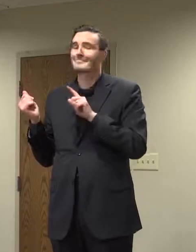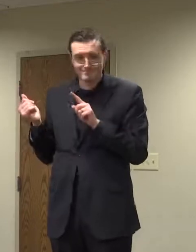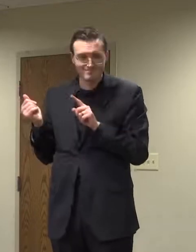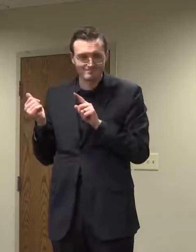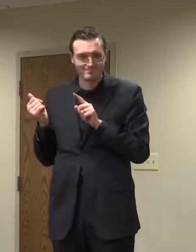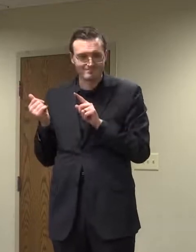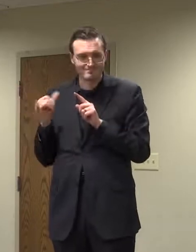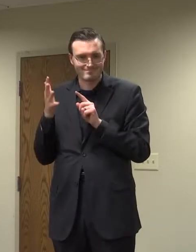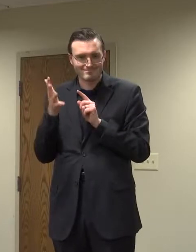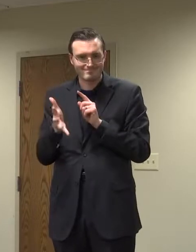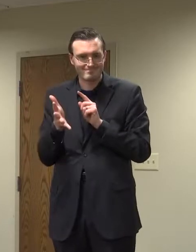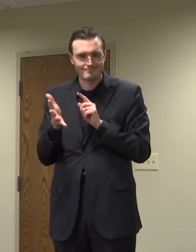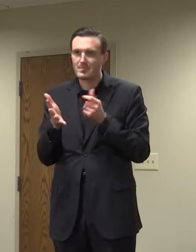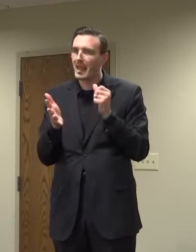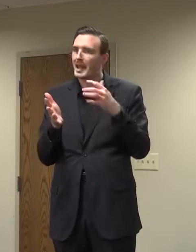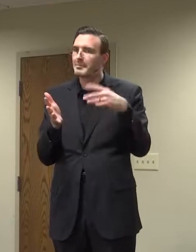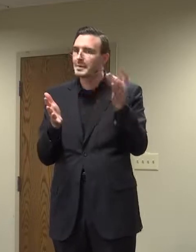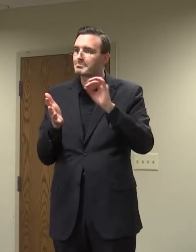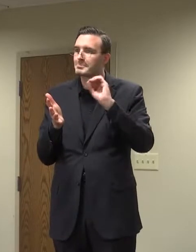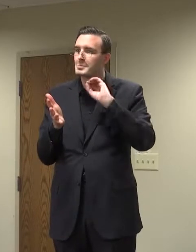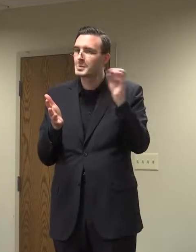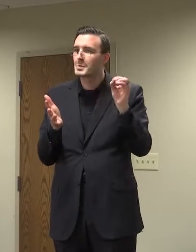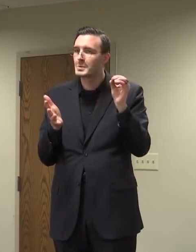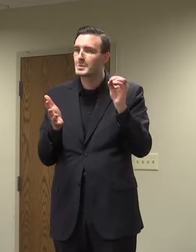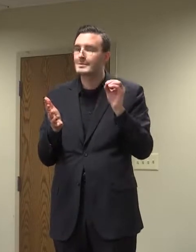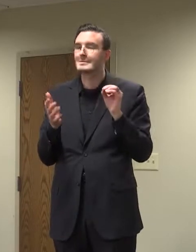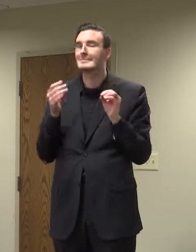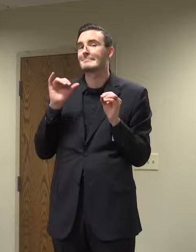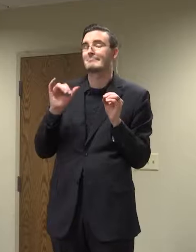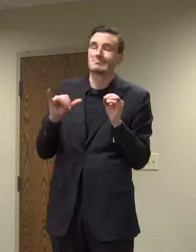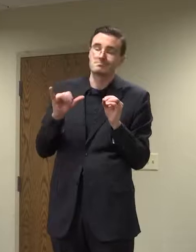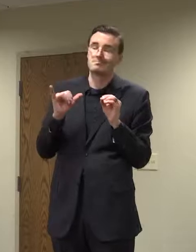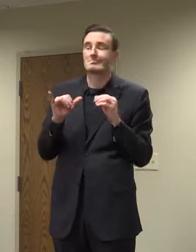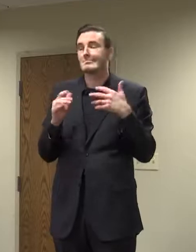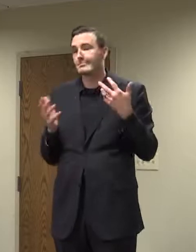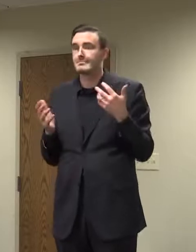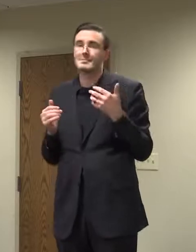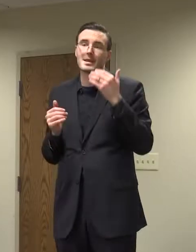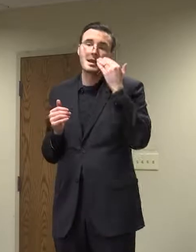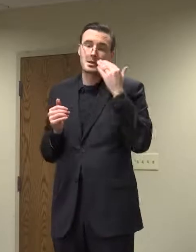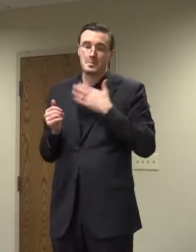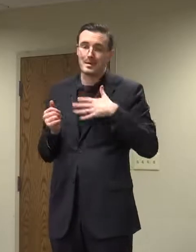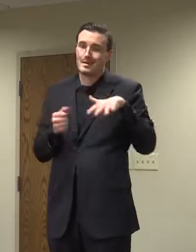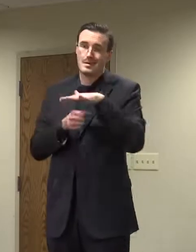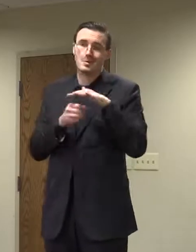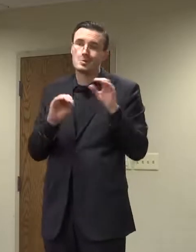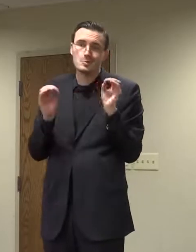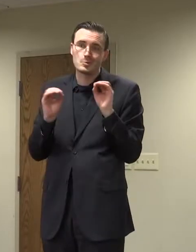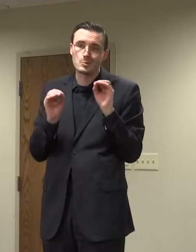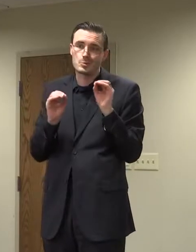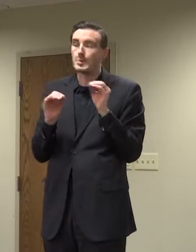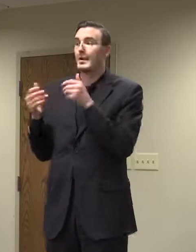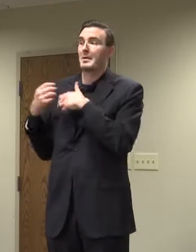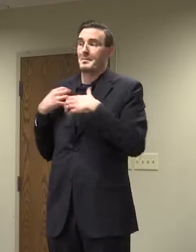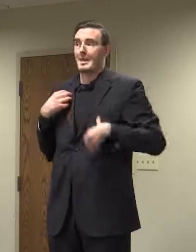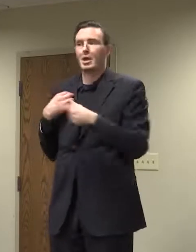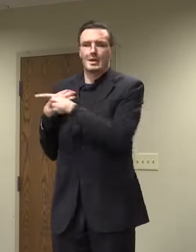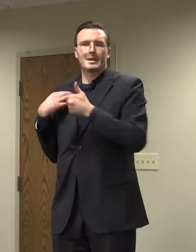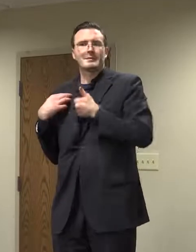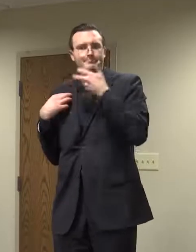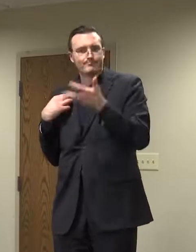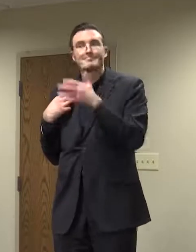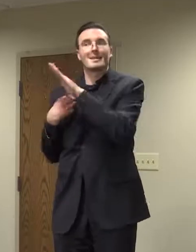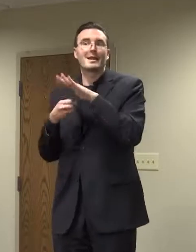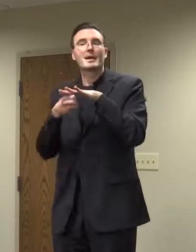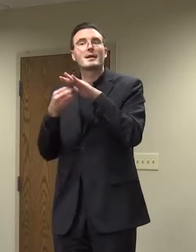I'm going to say among children and trick-or-treaters in my neighborhood. And I know the mayor shared in his neighborhood, the number was significantly